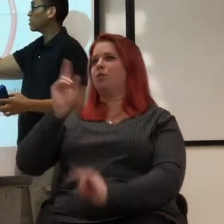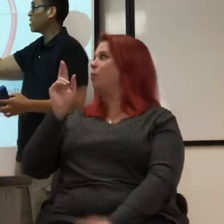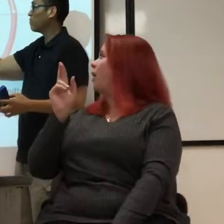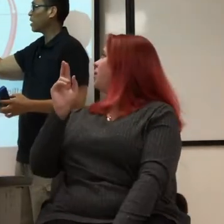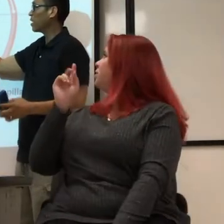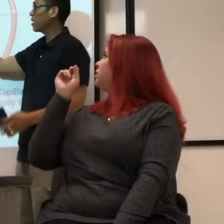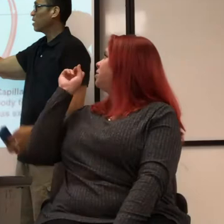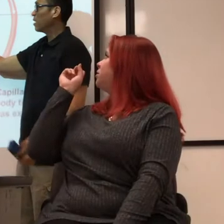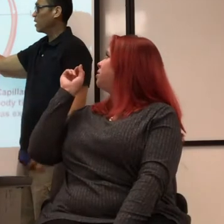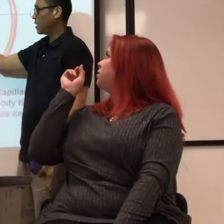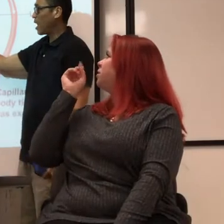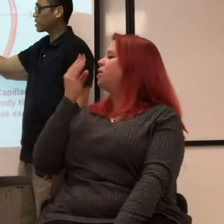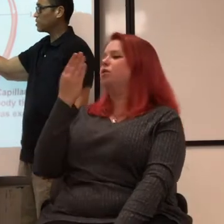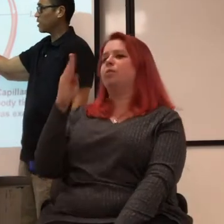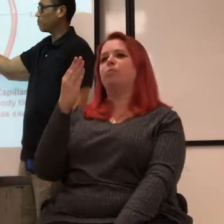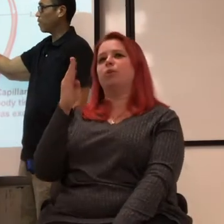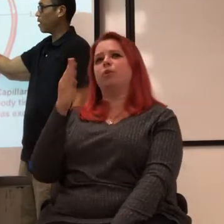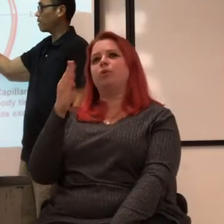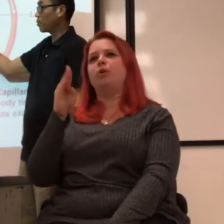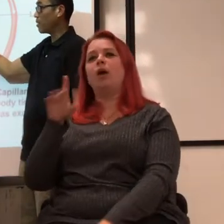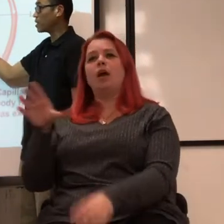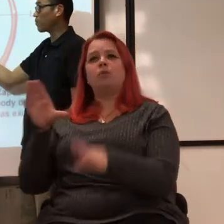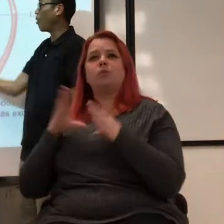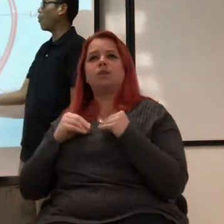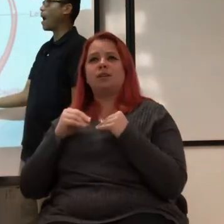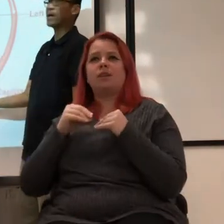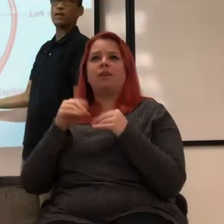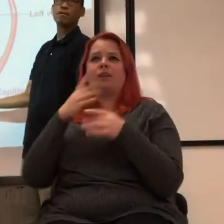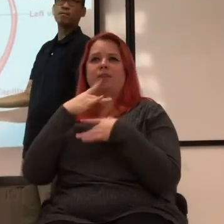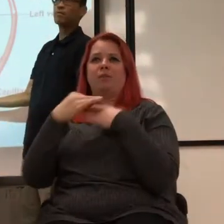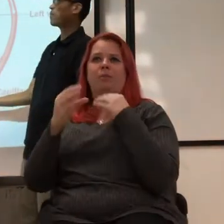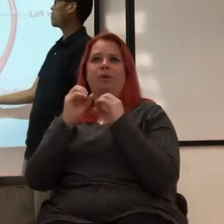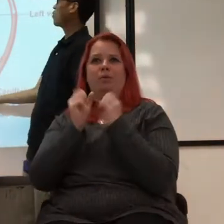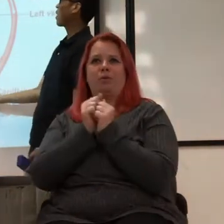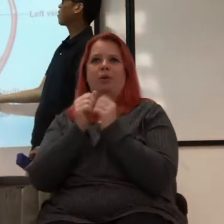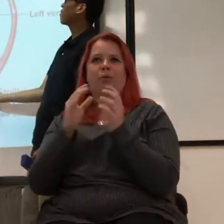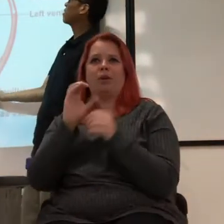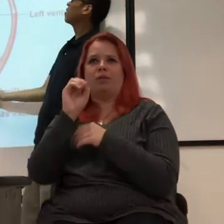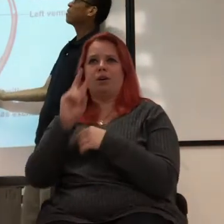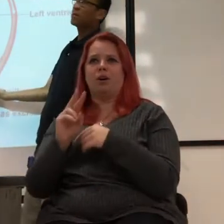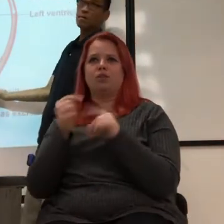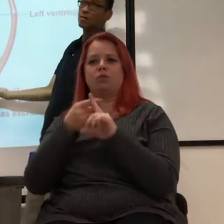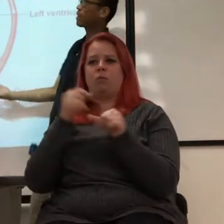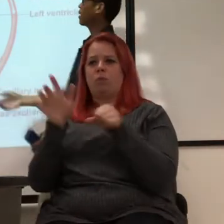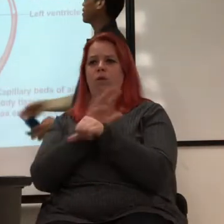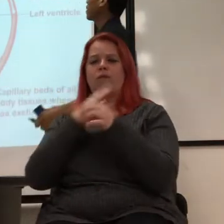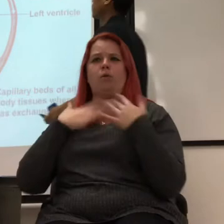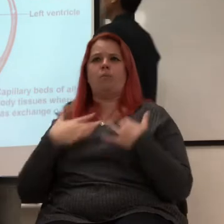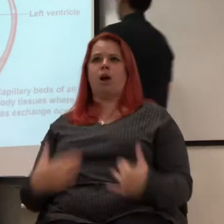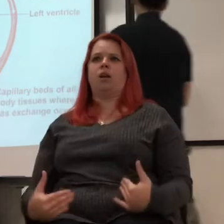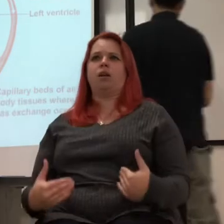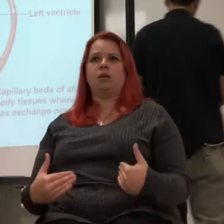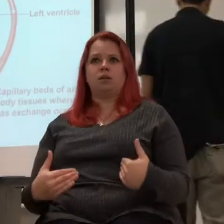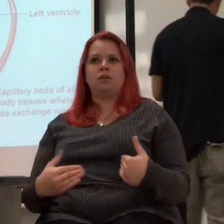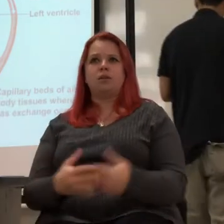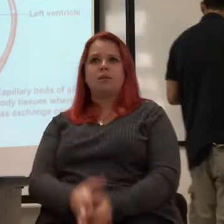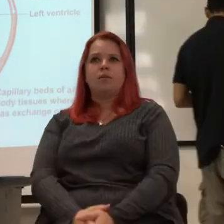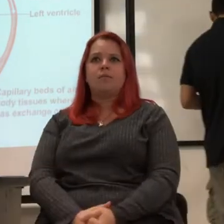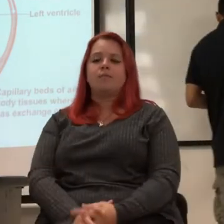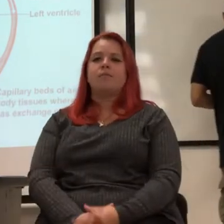it's receiving deoxygenated blood pretty much from the whole body, from everywhere. Okay.